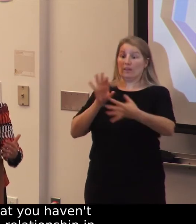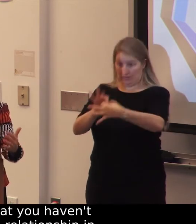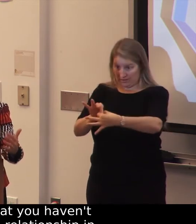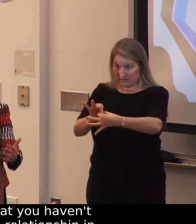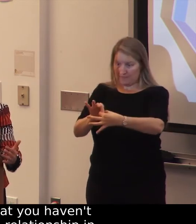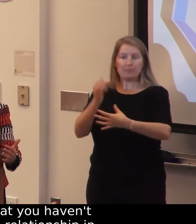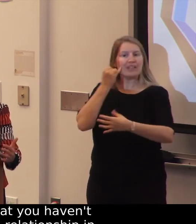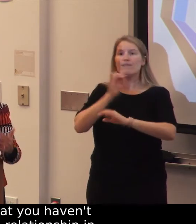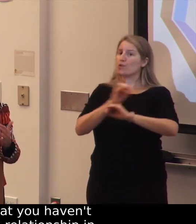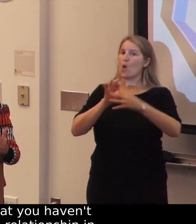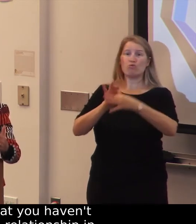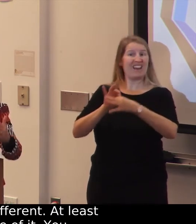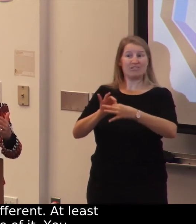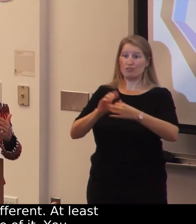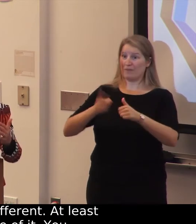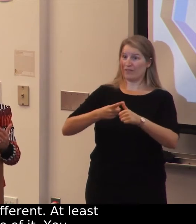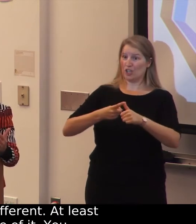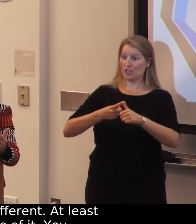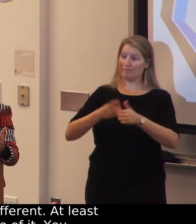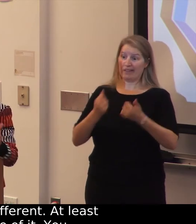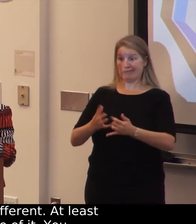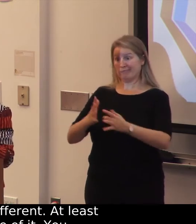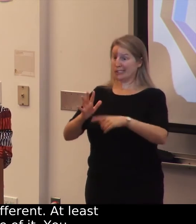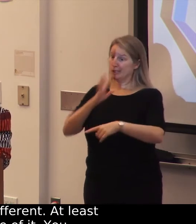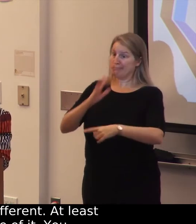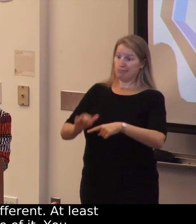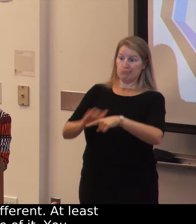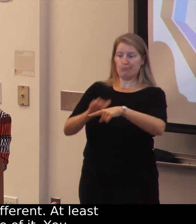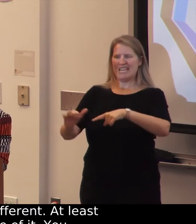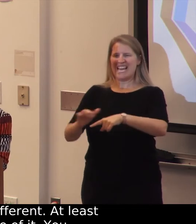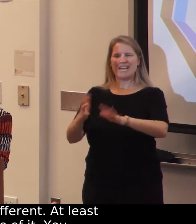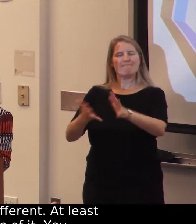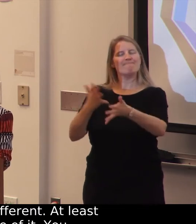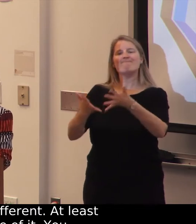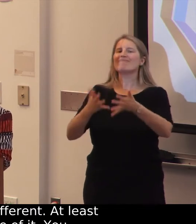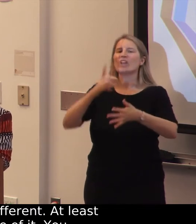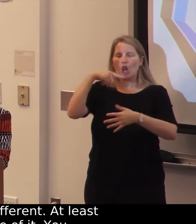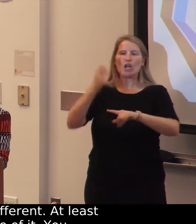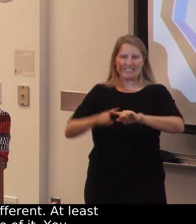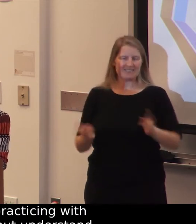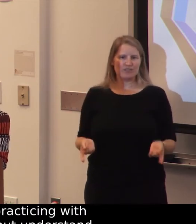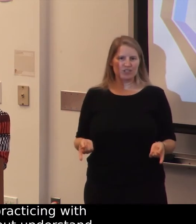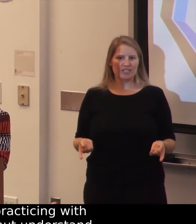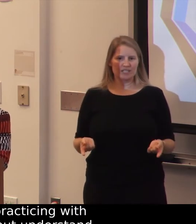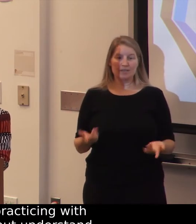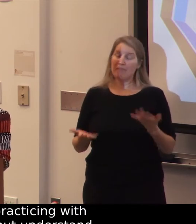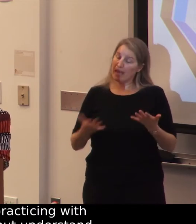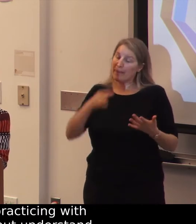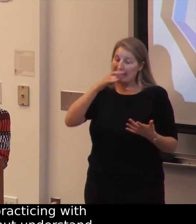a relationship in, you're doing something different. At least be aware of it. You may actually need to